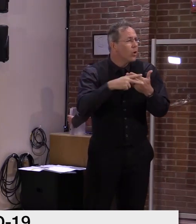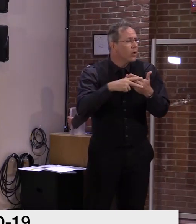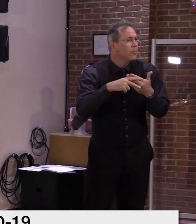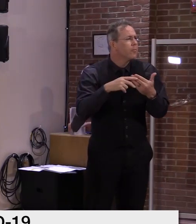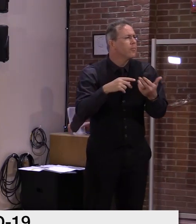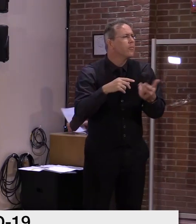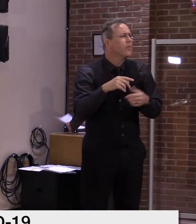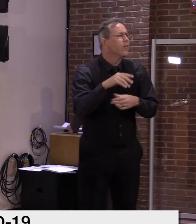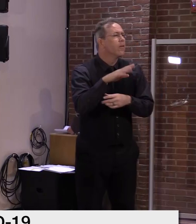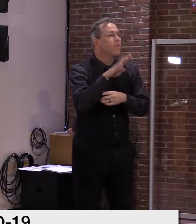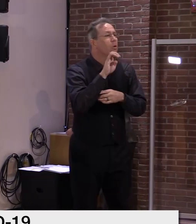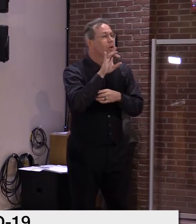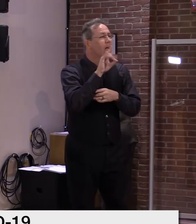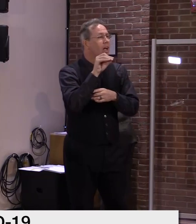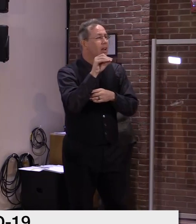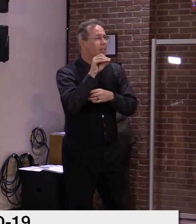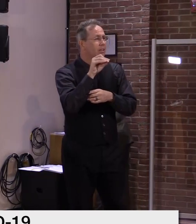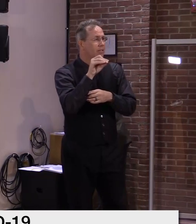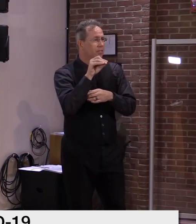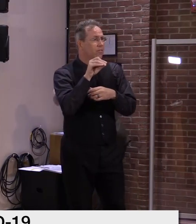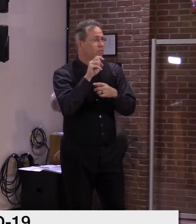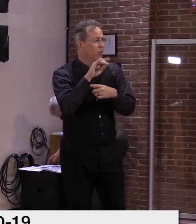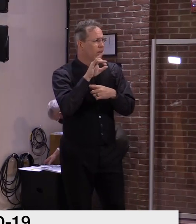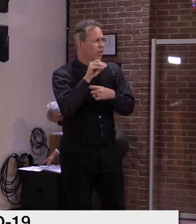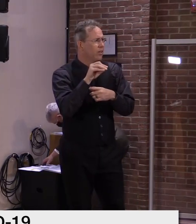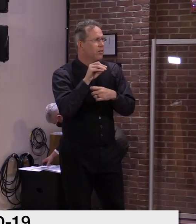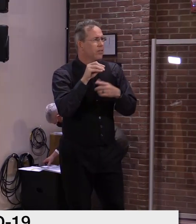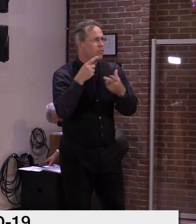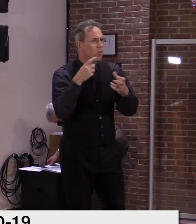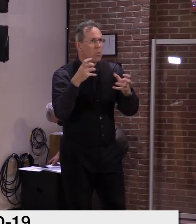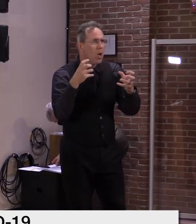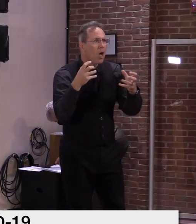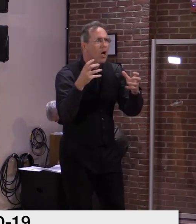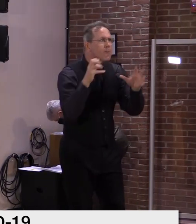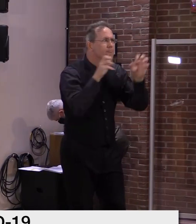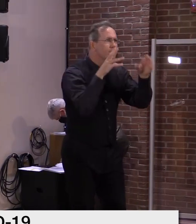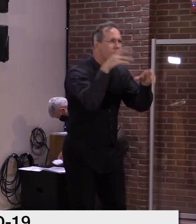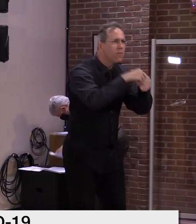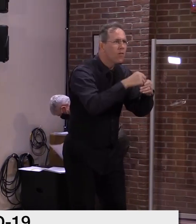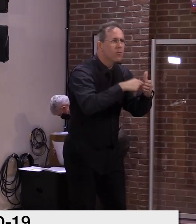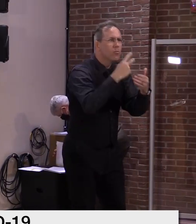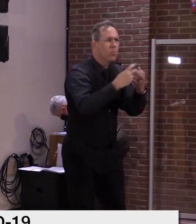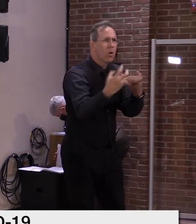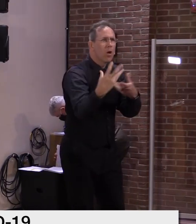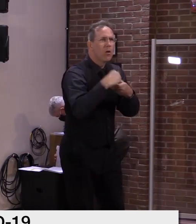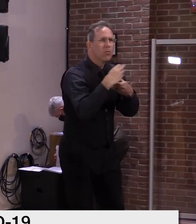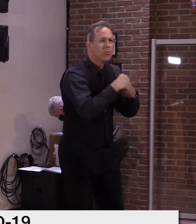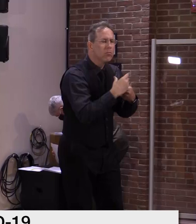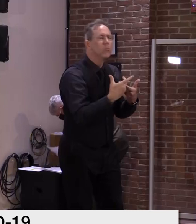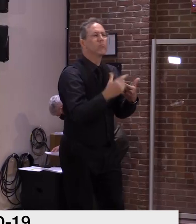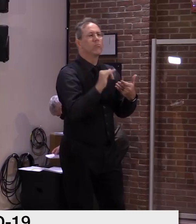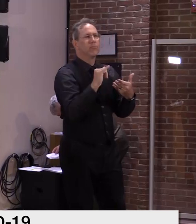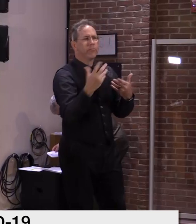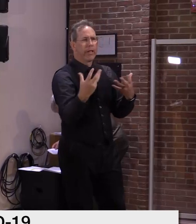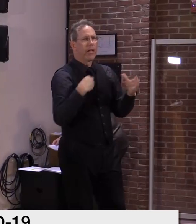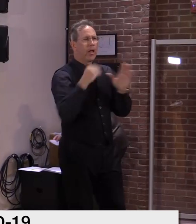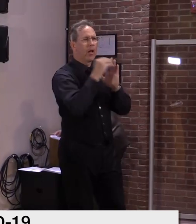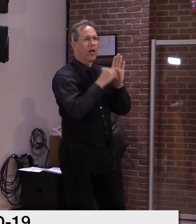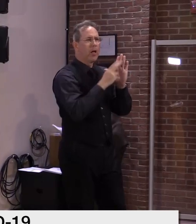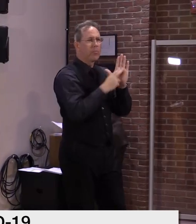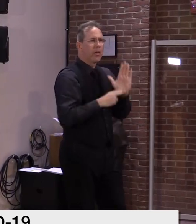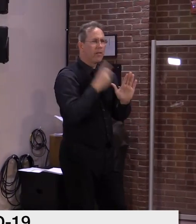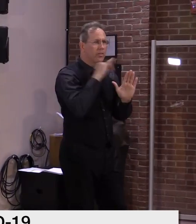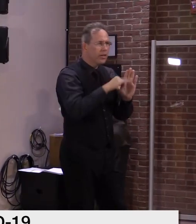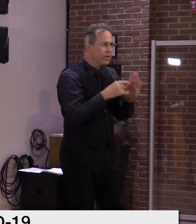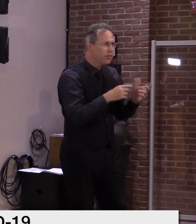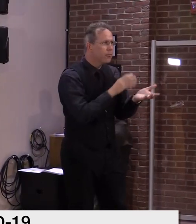you know, made themselves known through that option. So that will be open to any camp that wants to sign up